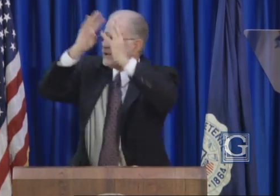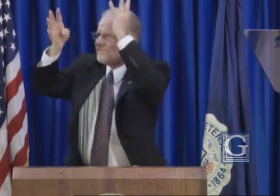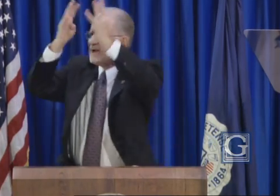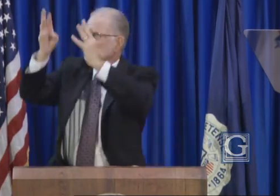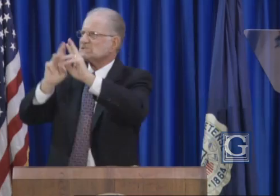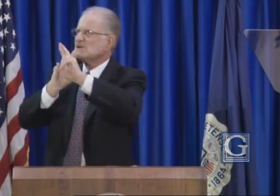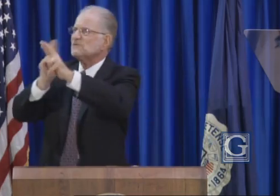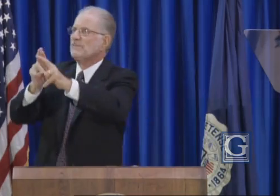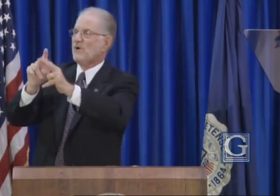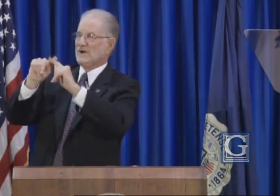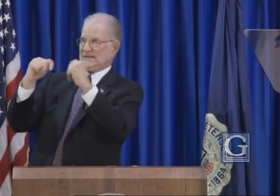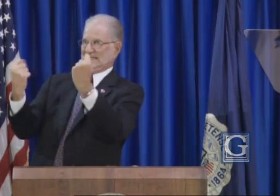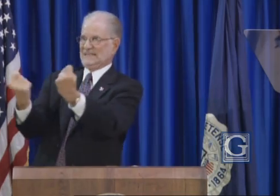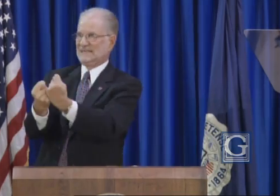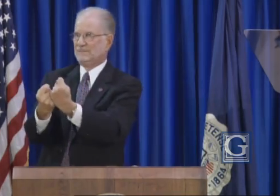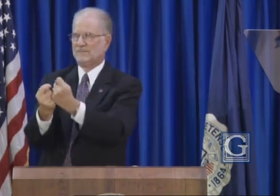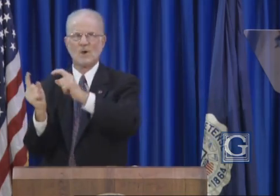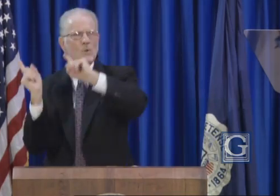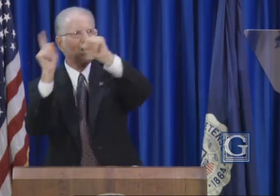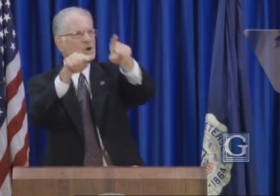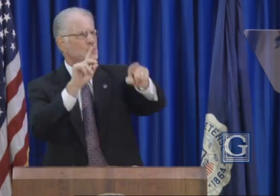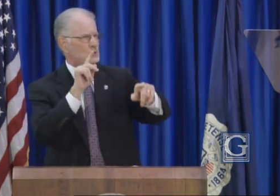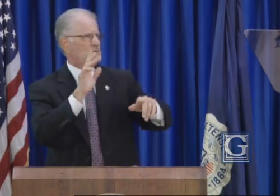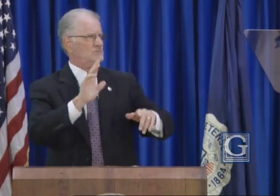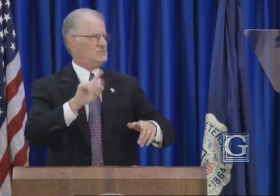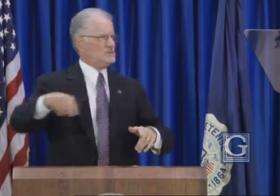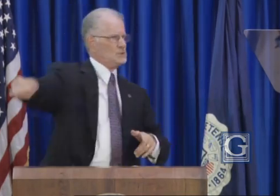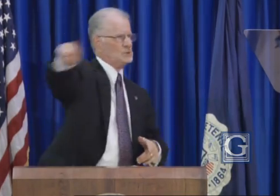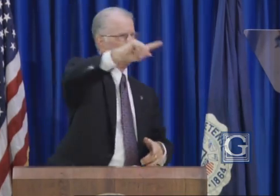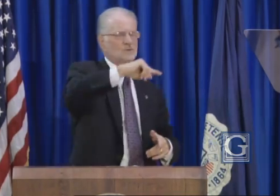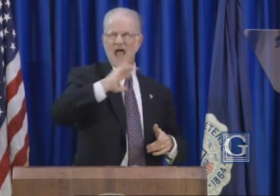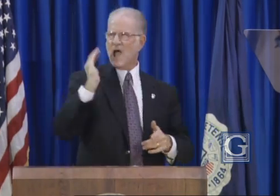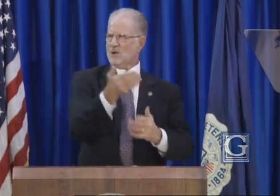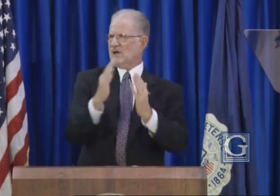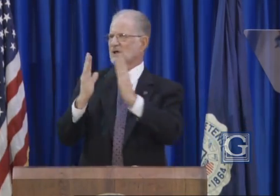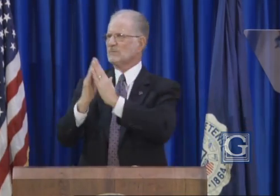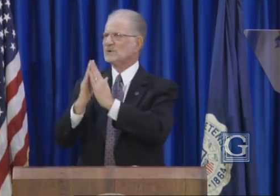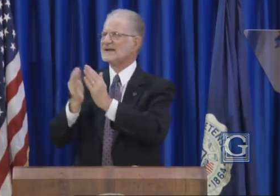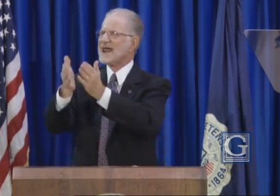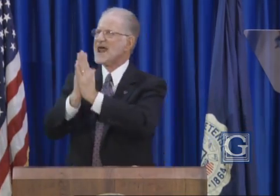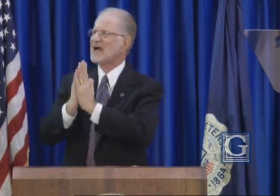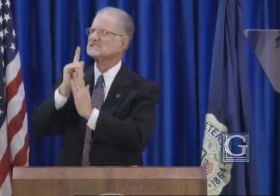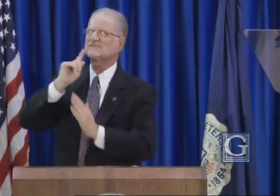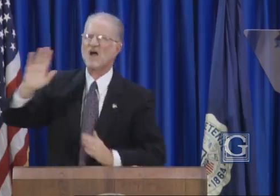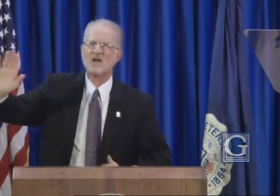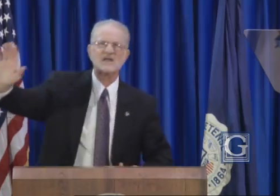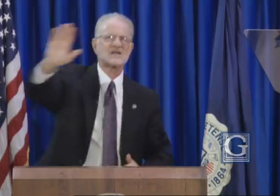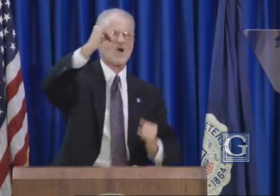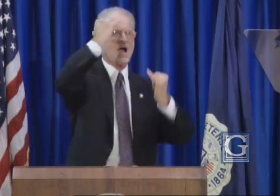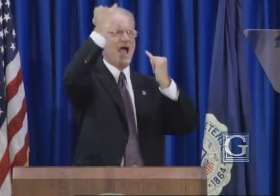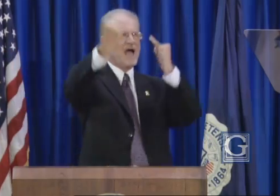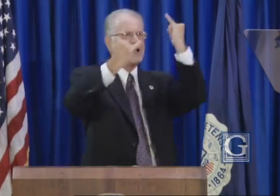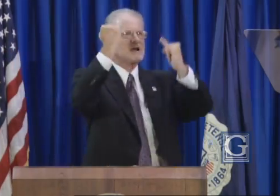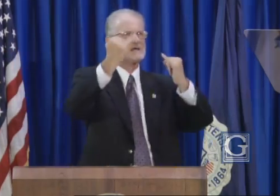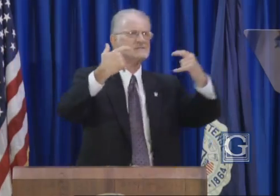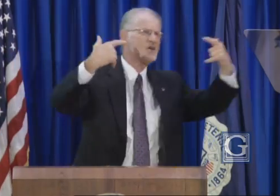As a next step, the innovation reporting team went to you, our community, and asked for